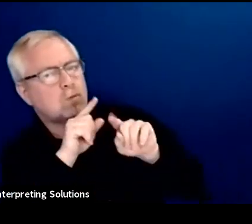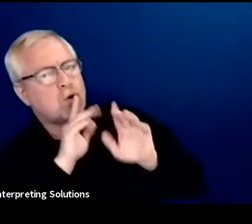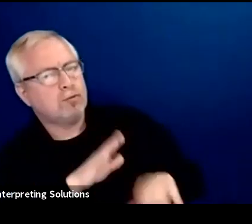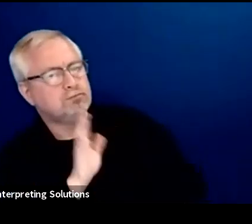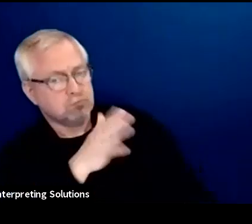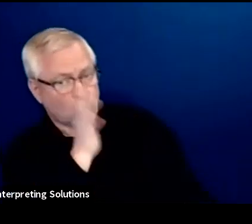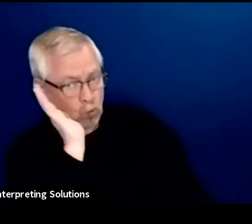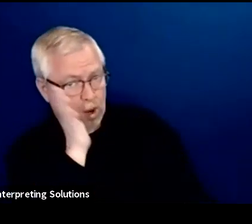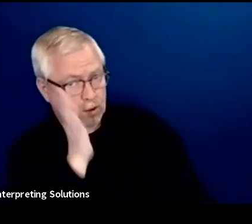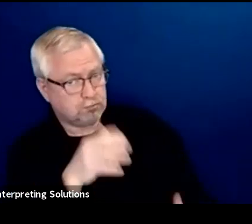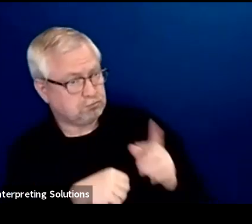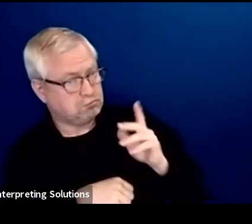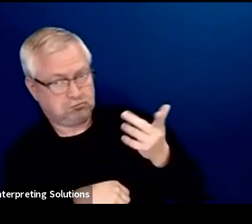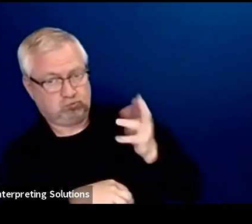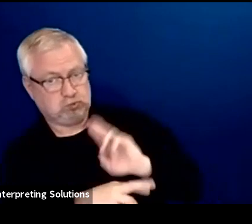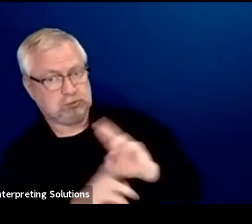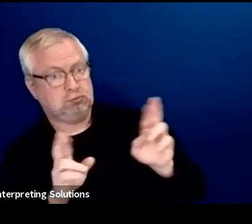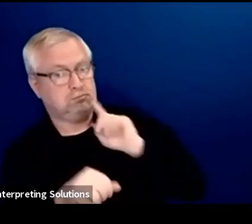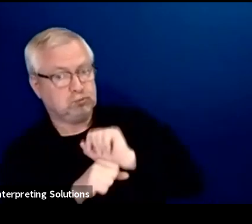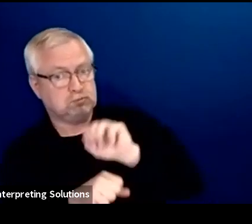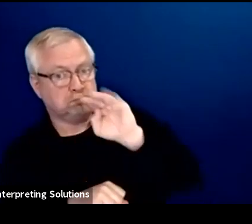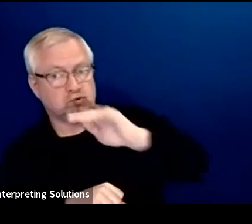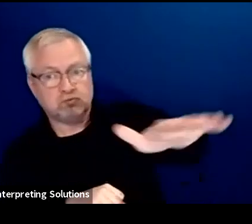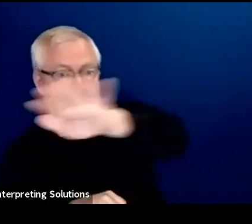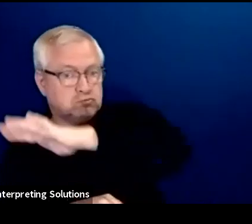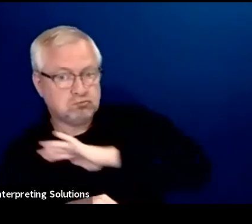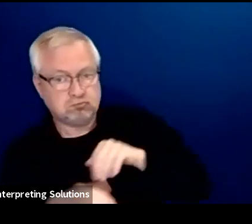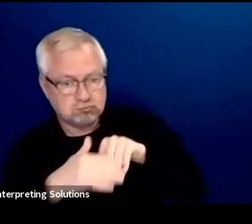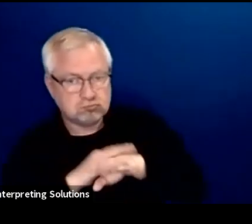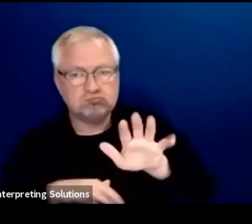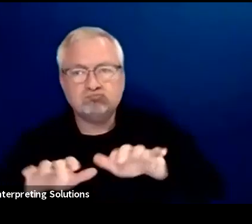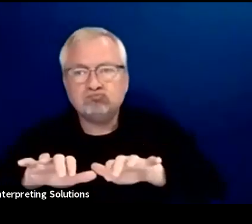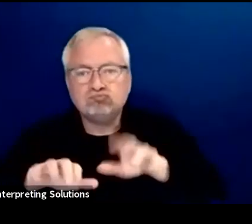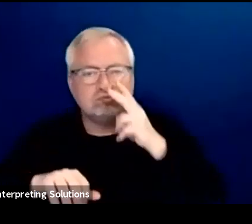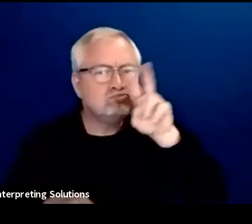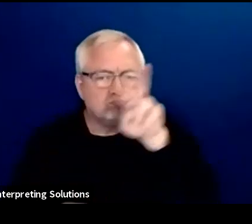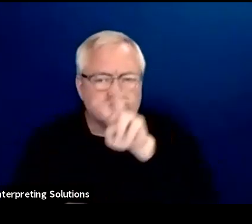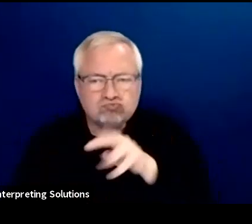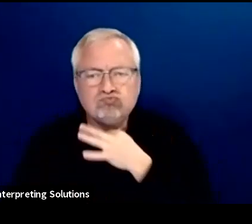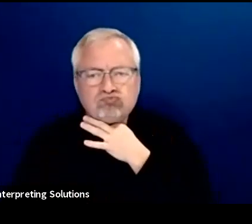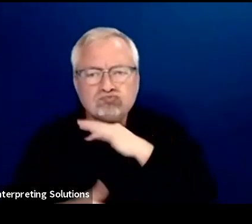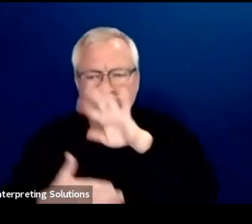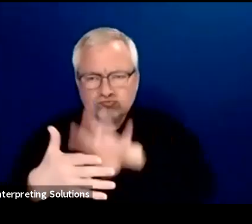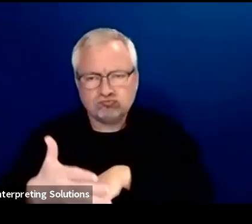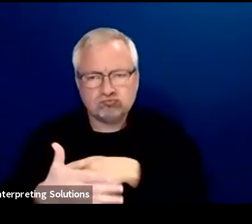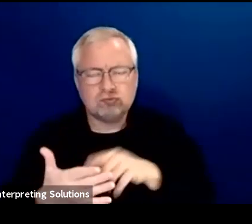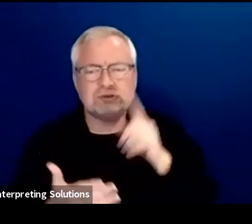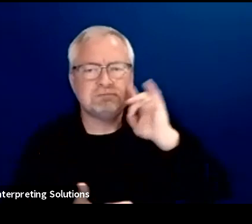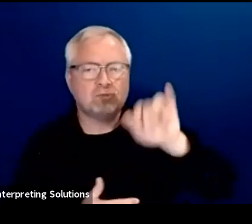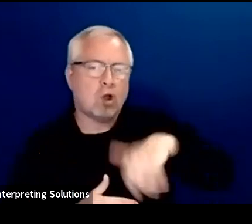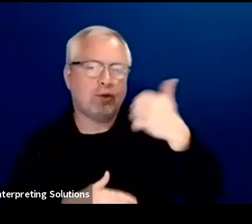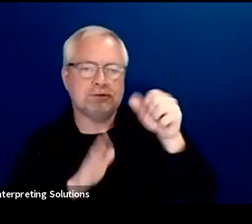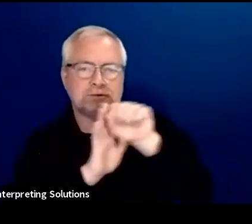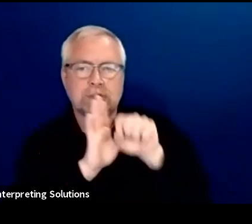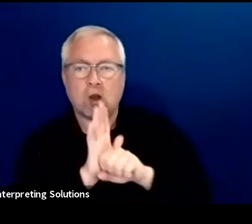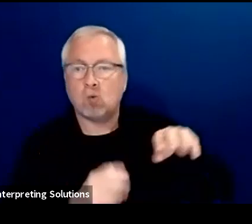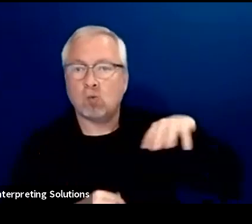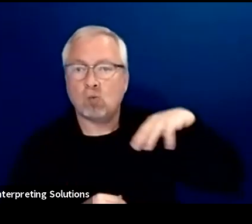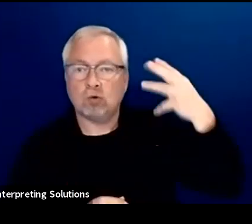website what these numbers are, similar to what the University of Washington does with its model that has shown really a dramatic reduction